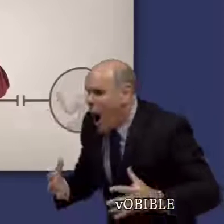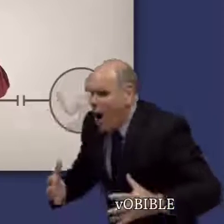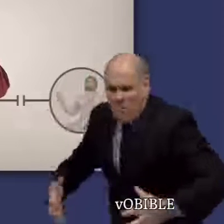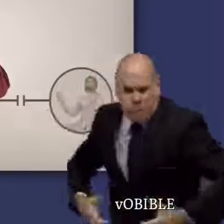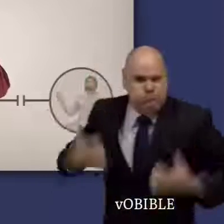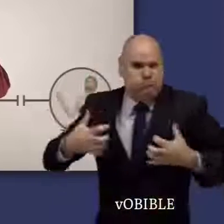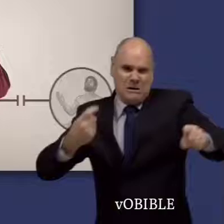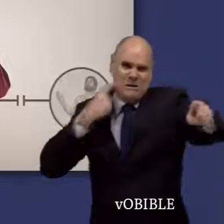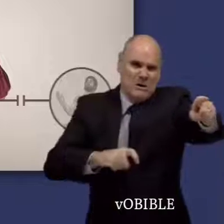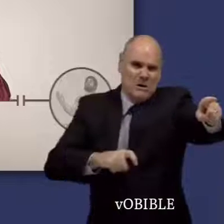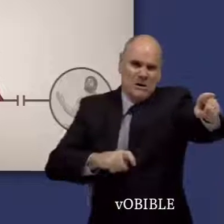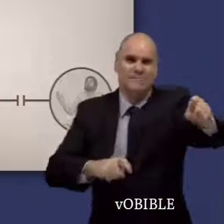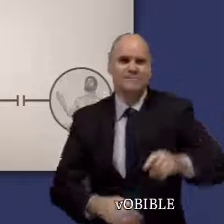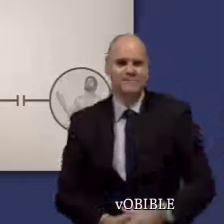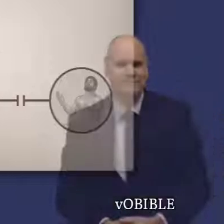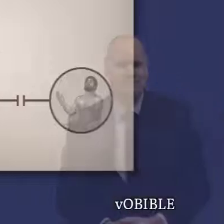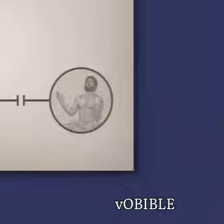that he had Haman executed.